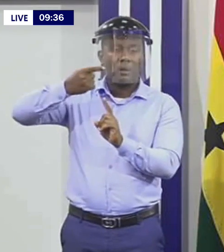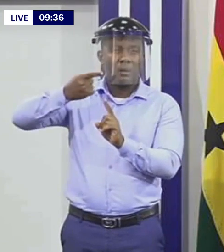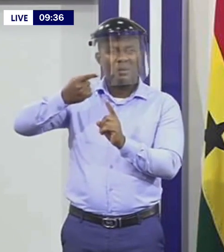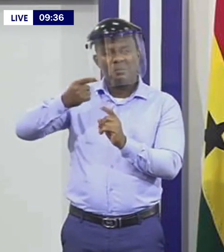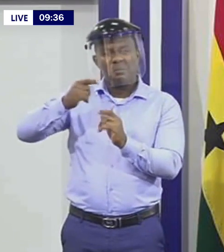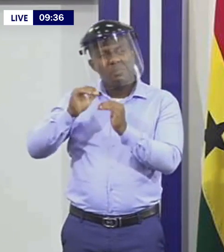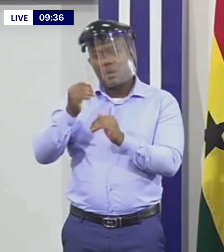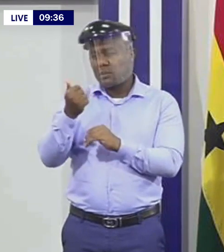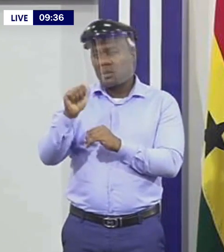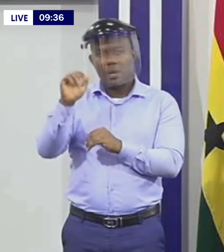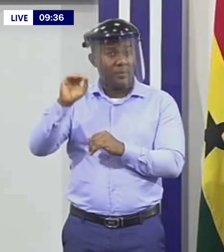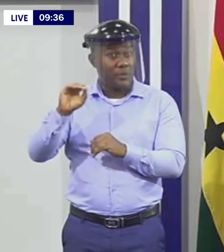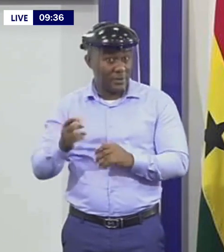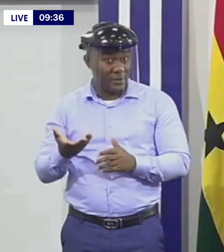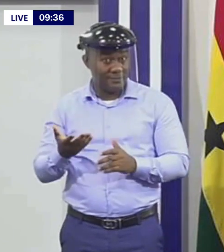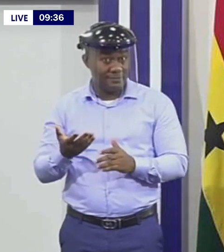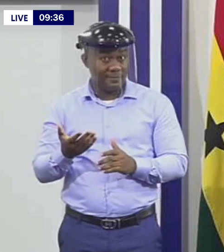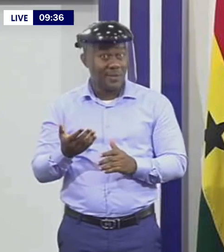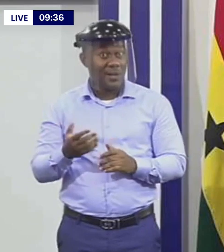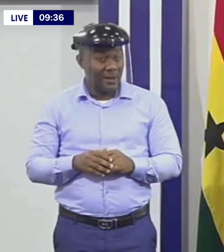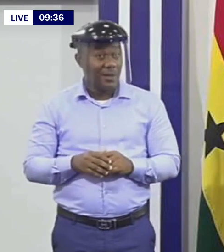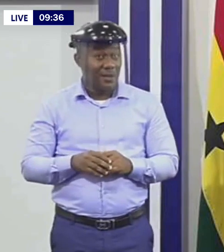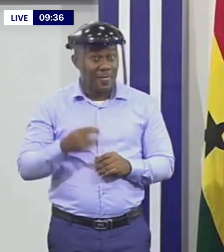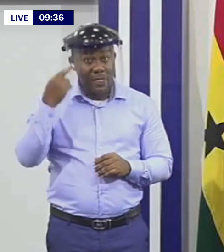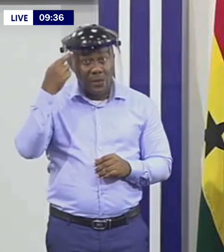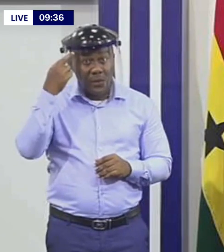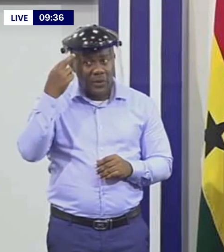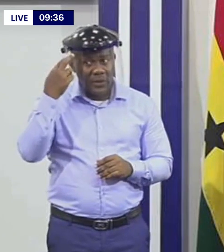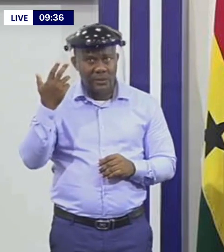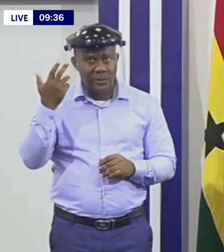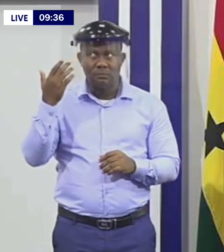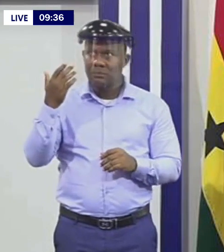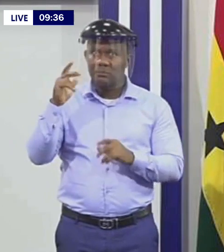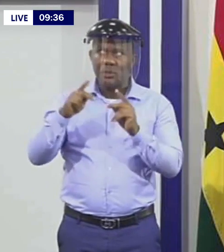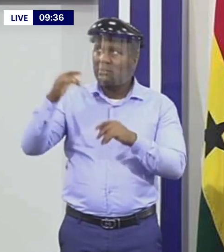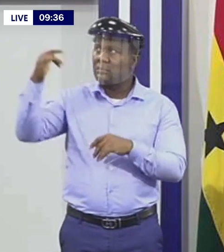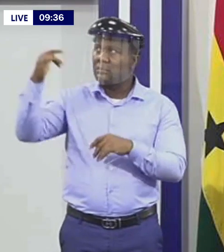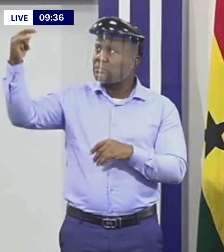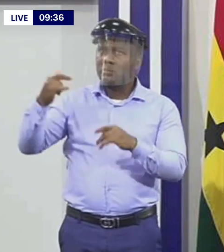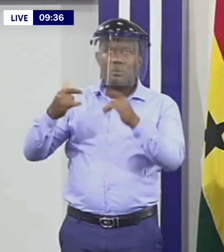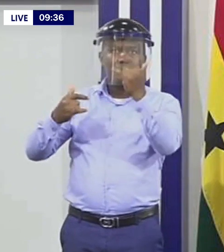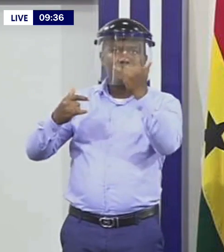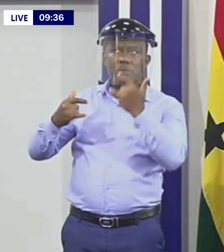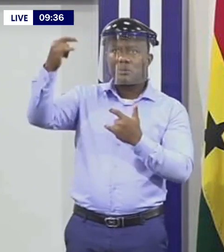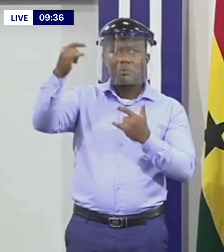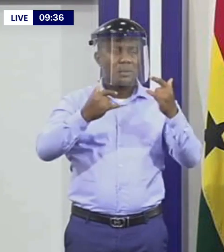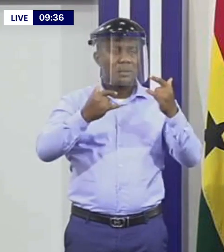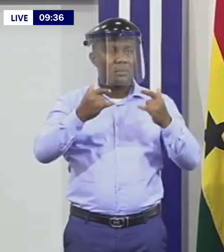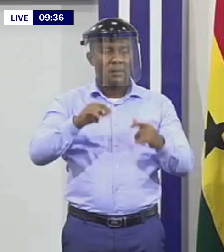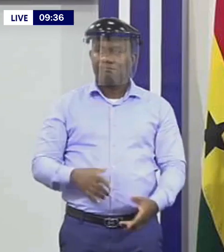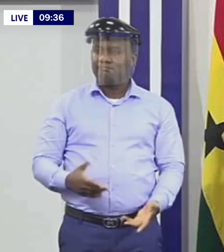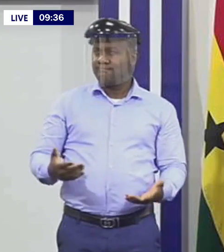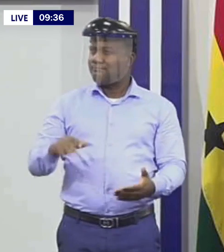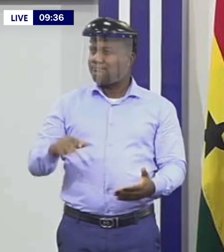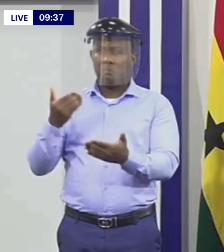over 10%. This may be a reason why the travelers, when we are using the thermometer gun,